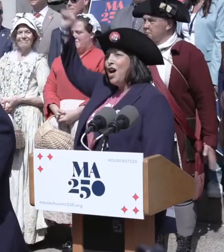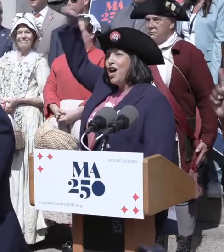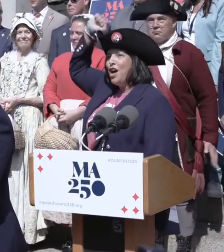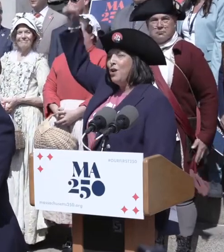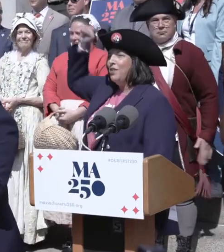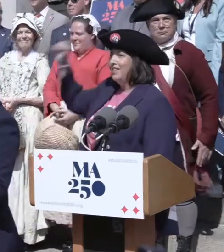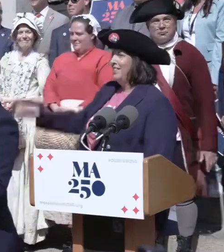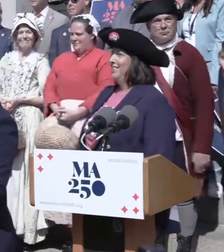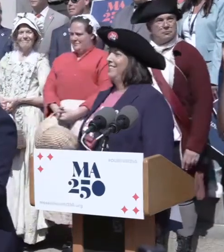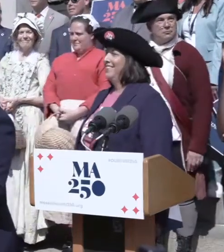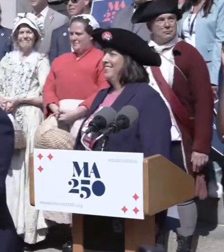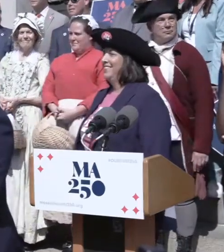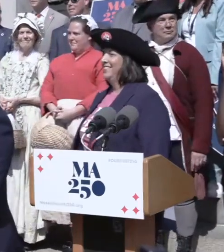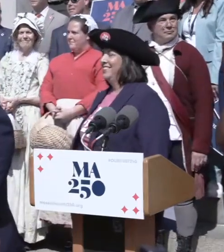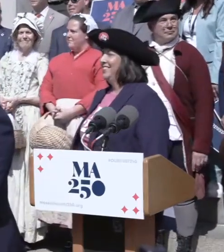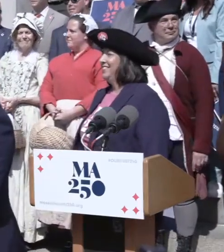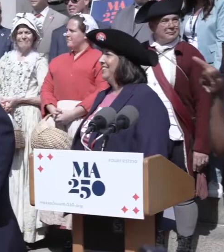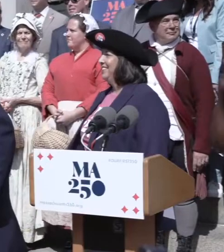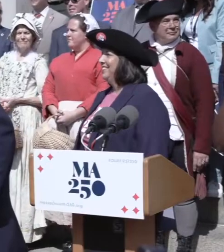Revolution. Woo!